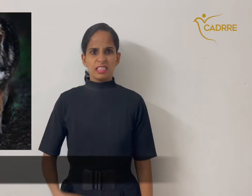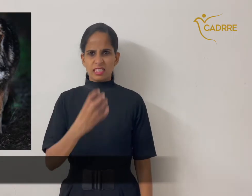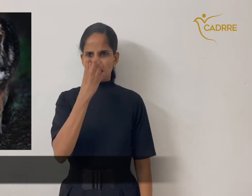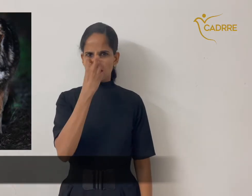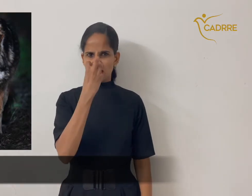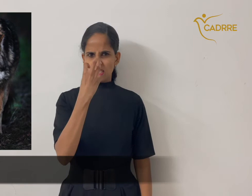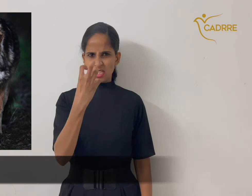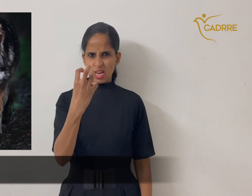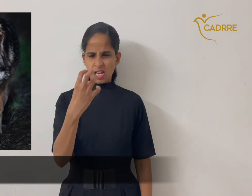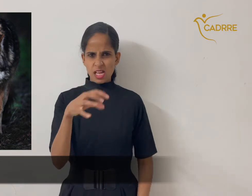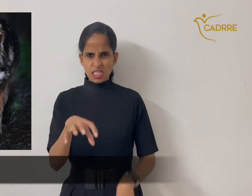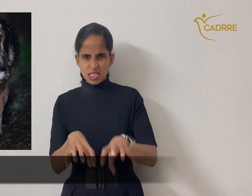Wolf.